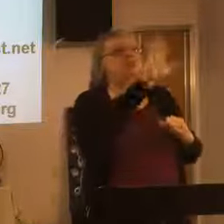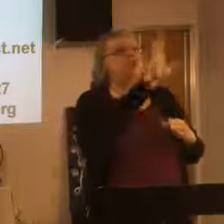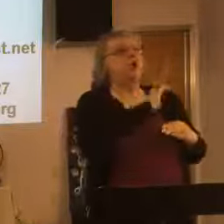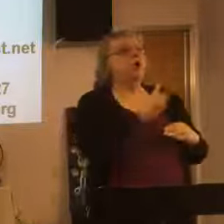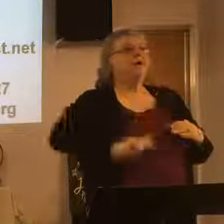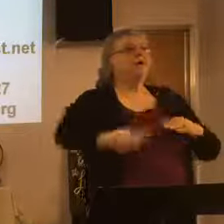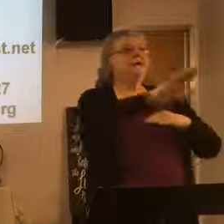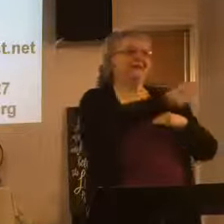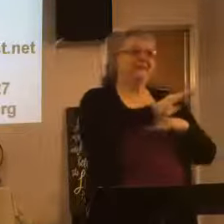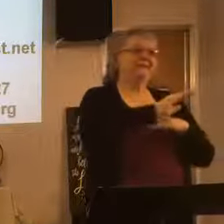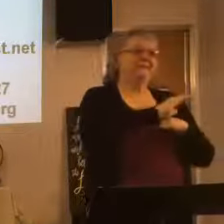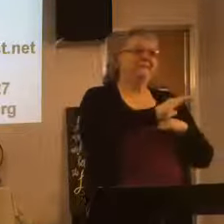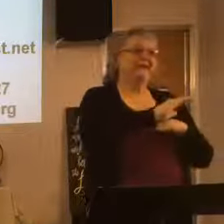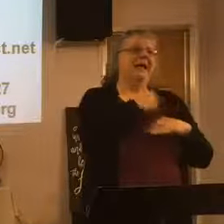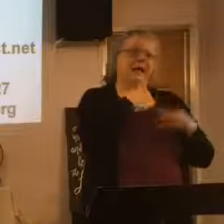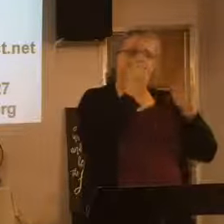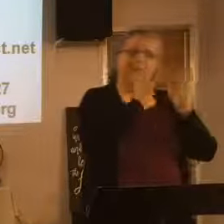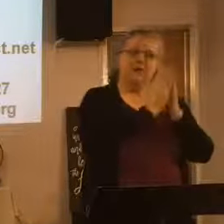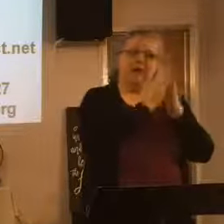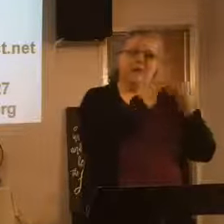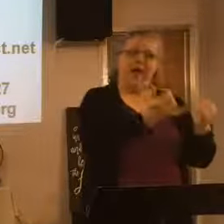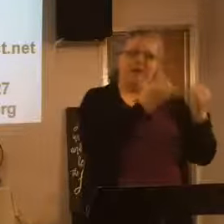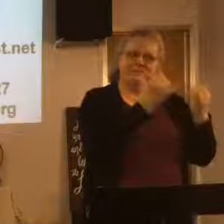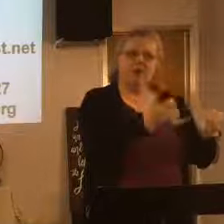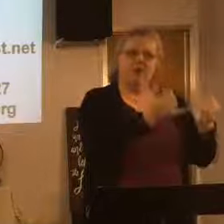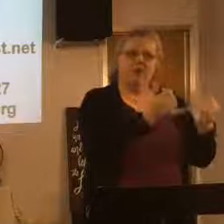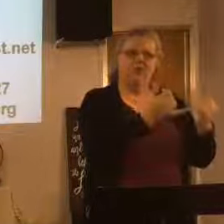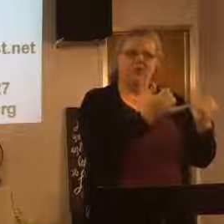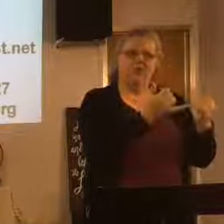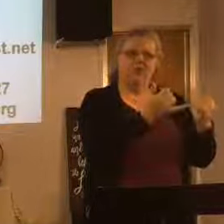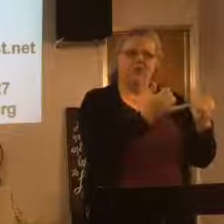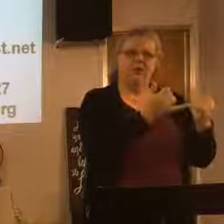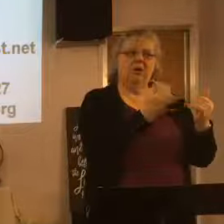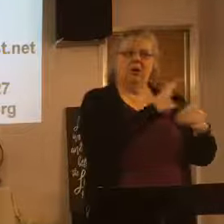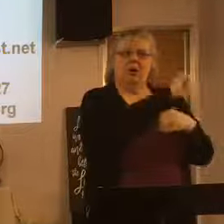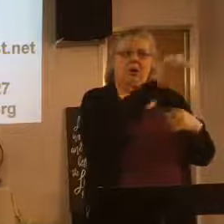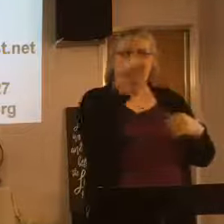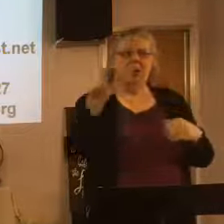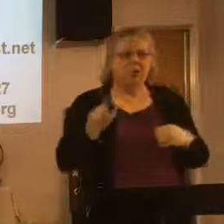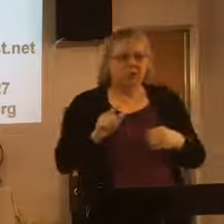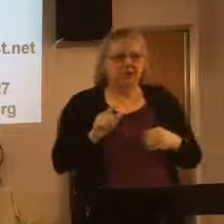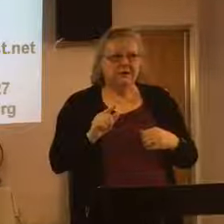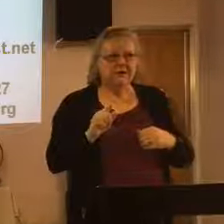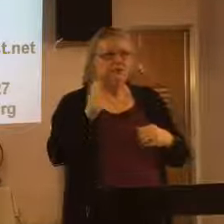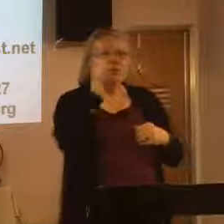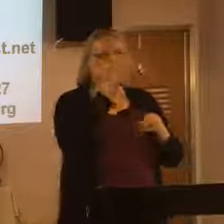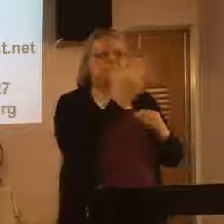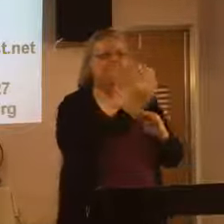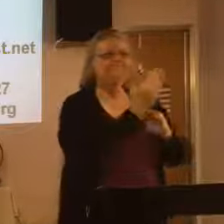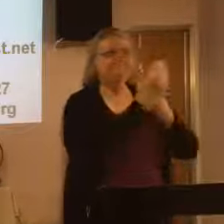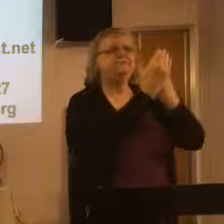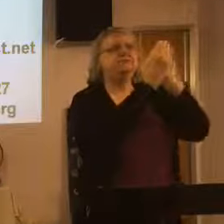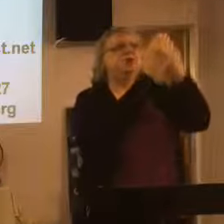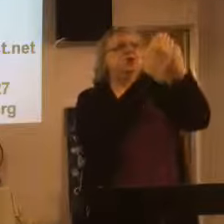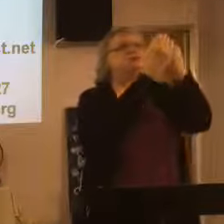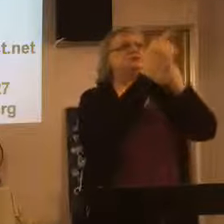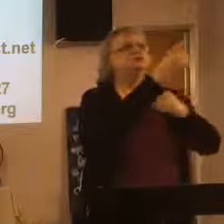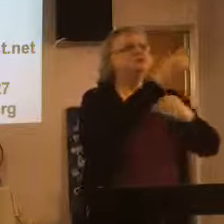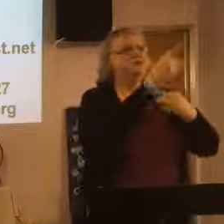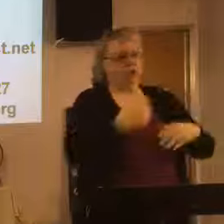God. Lord, I pray right now that each of us would draw closer to you